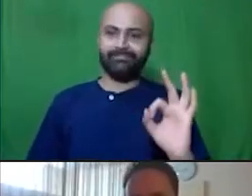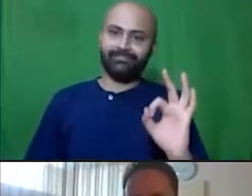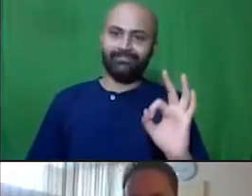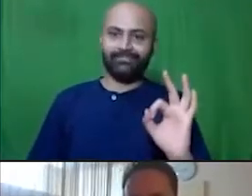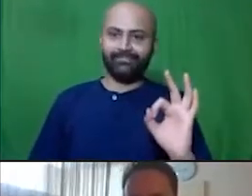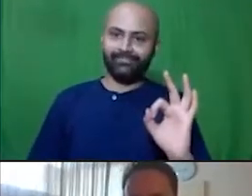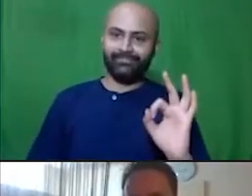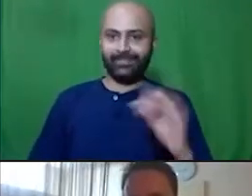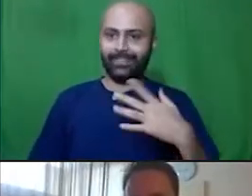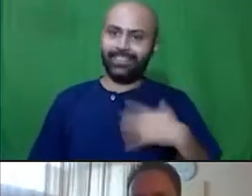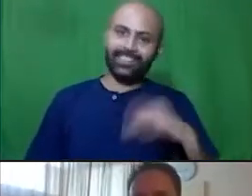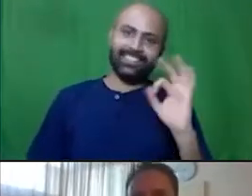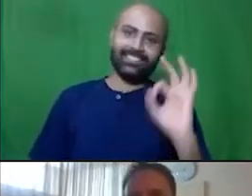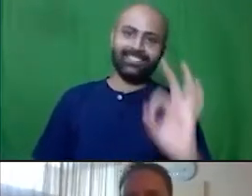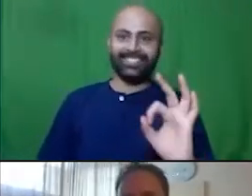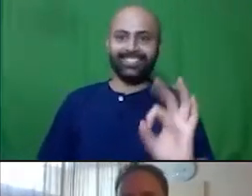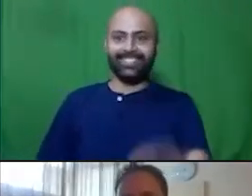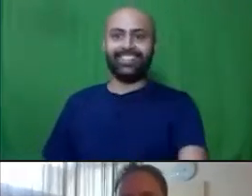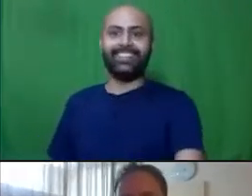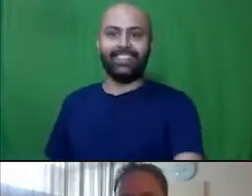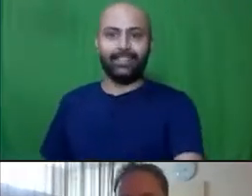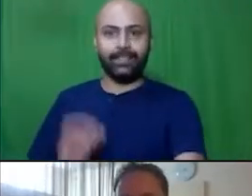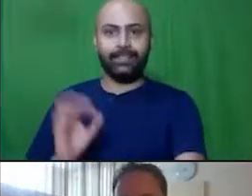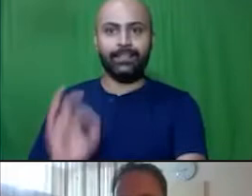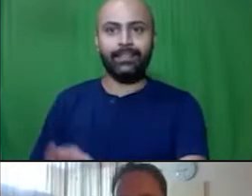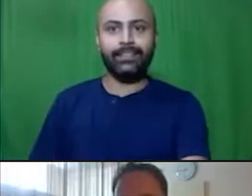Yes, fine. I'm fine.